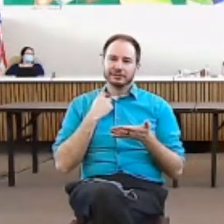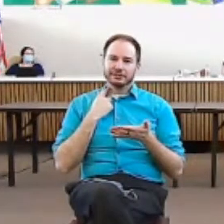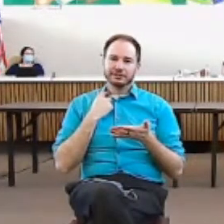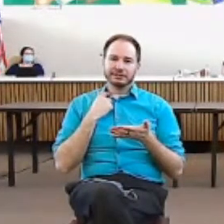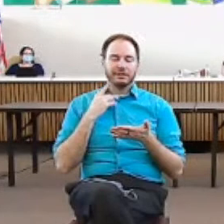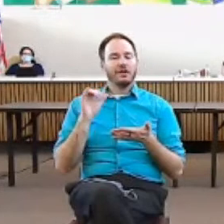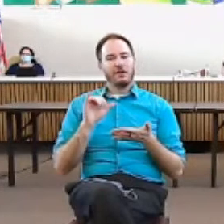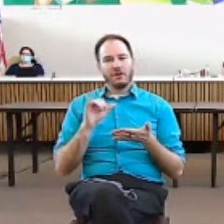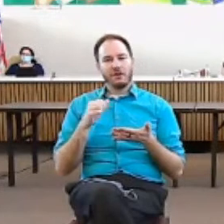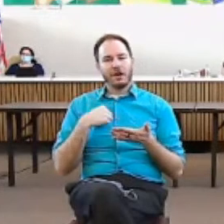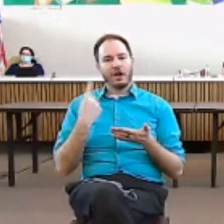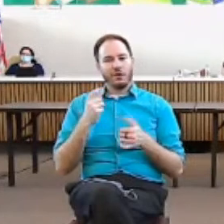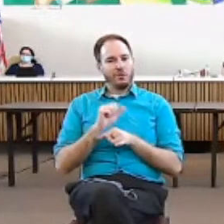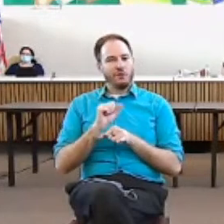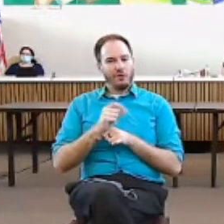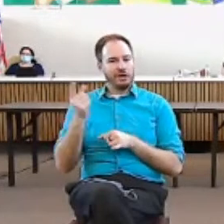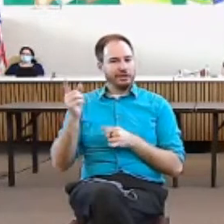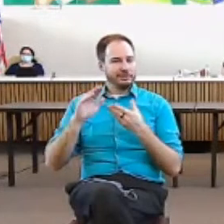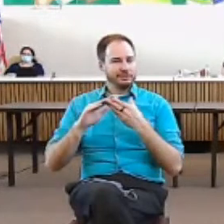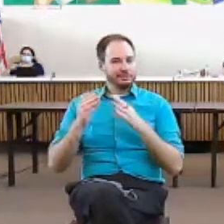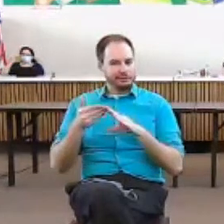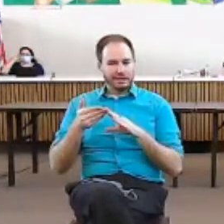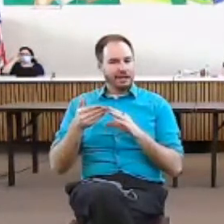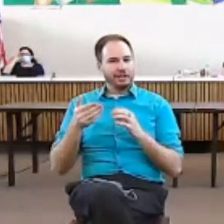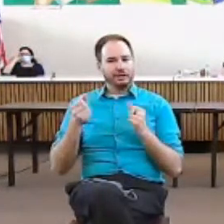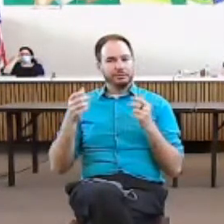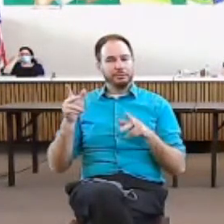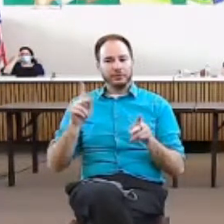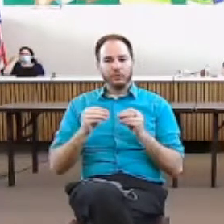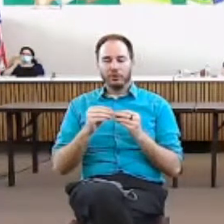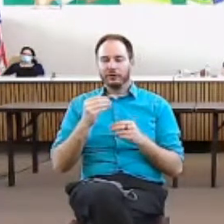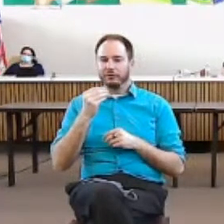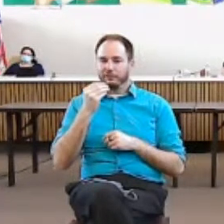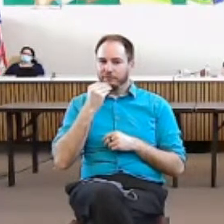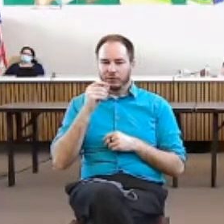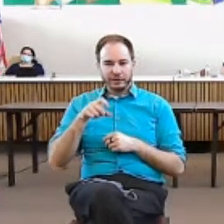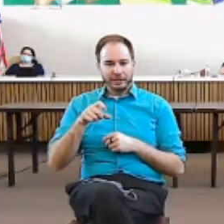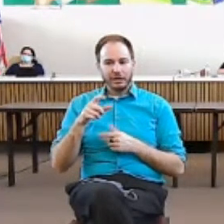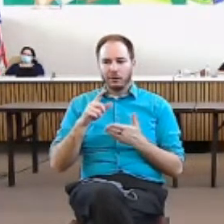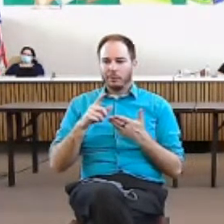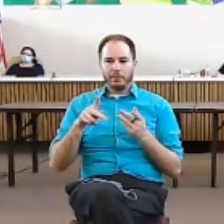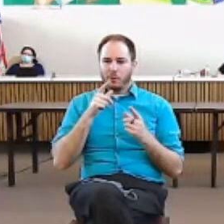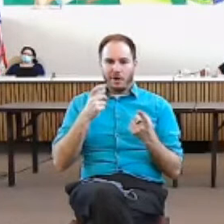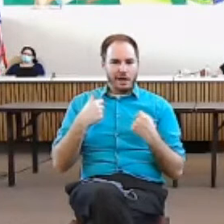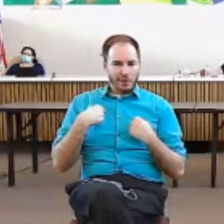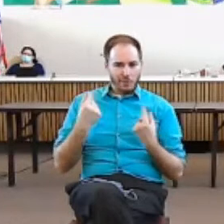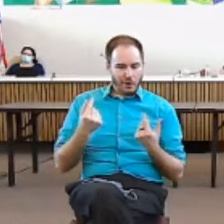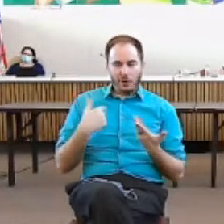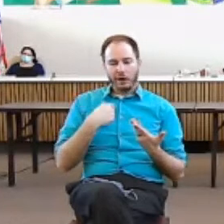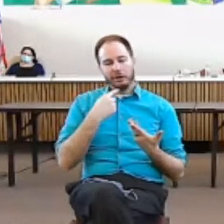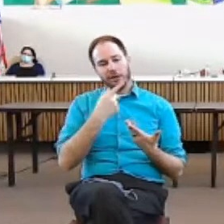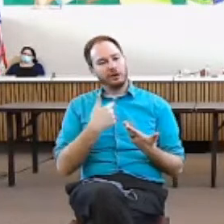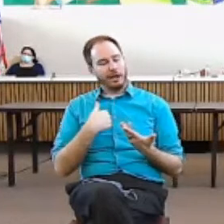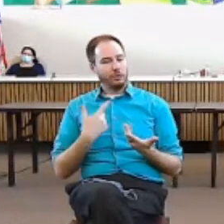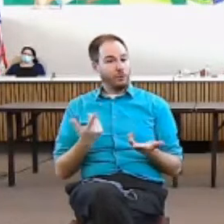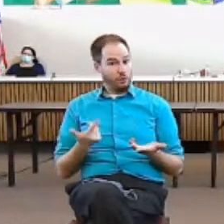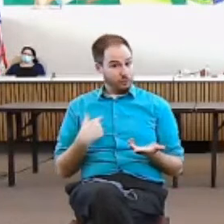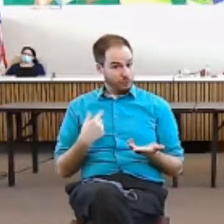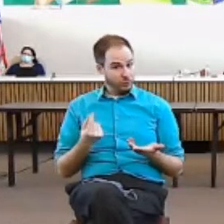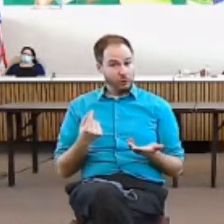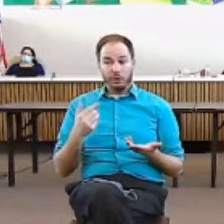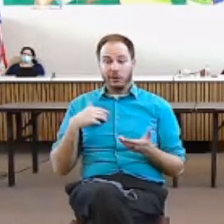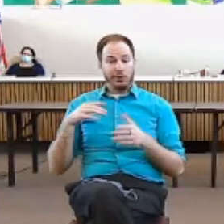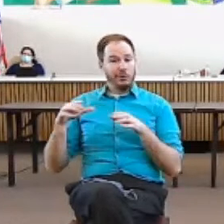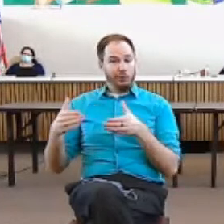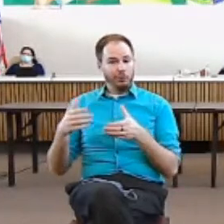You know, I always work in the town with the people with the food cupboard and people ask me what I do. And I always say, well, our group